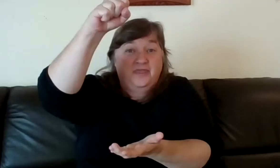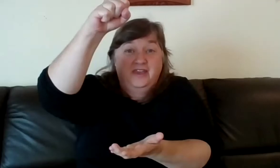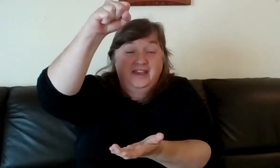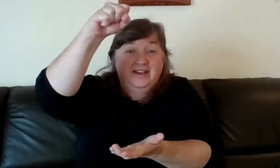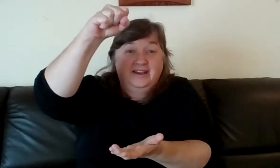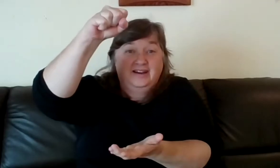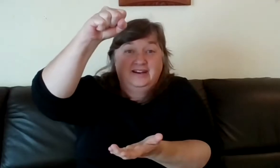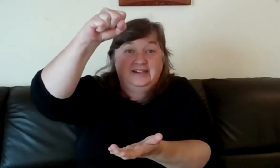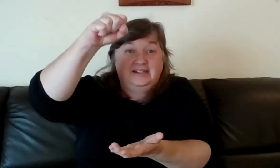nothing.